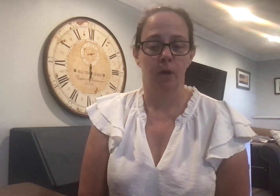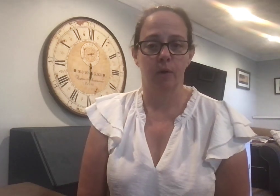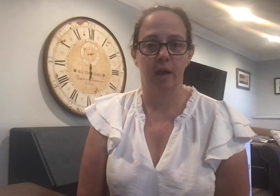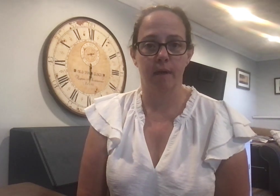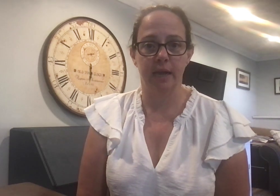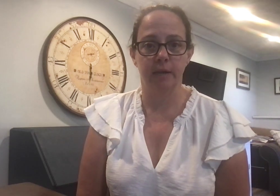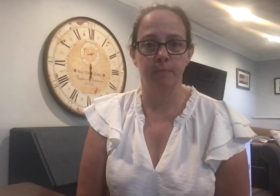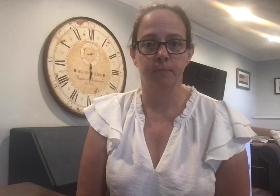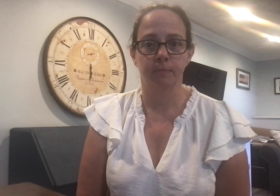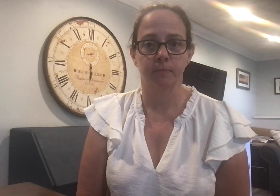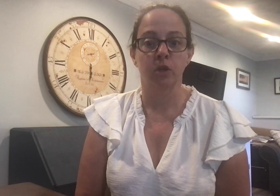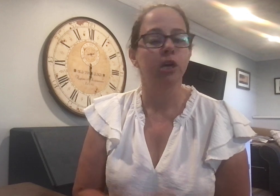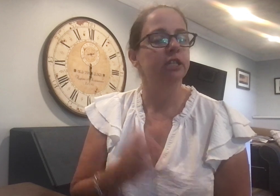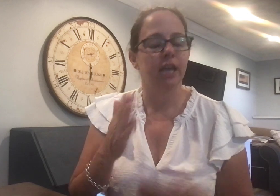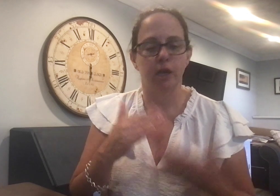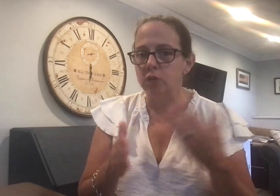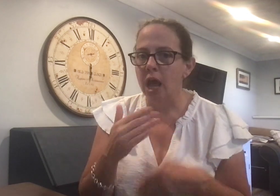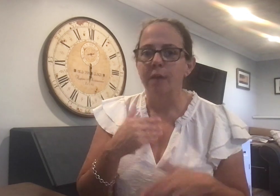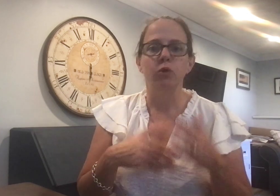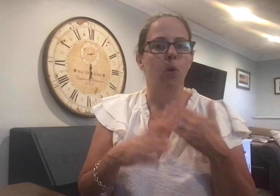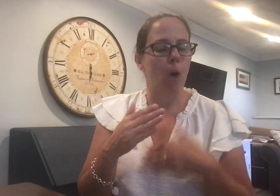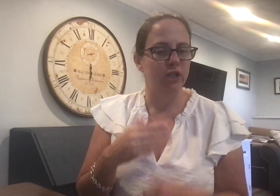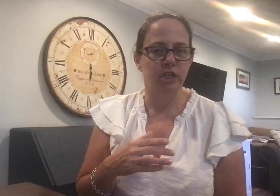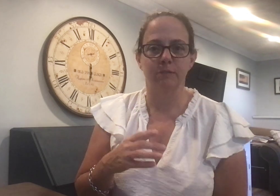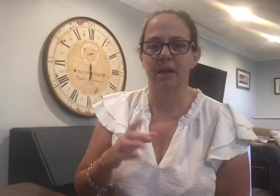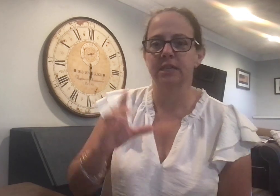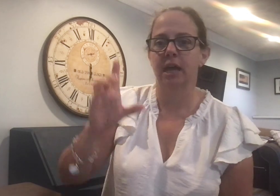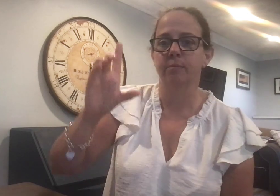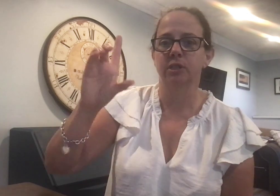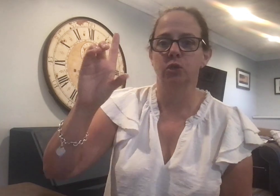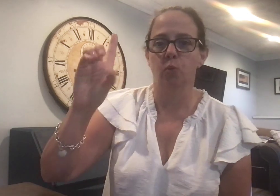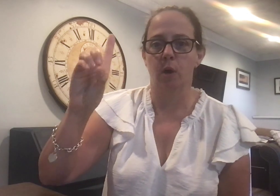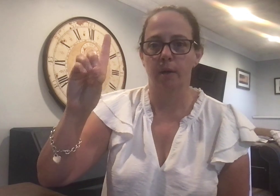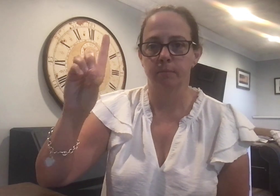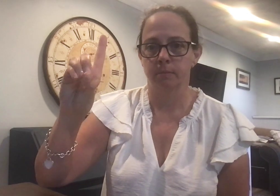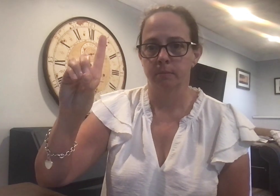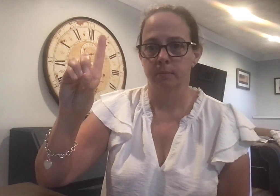Okay, ready? Take your time. You can watch it as many times as you want.